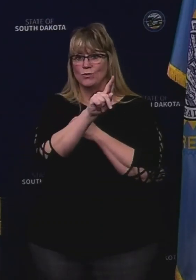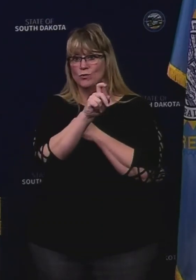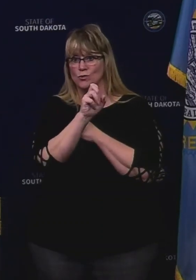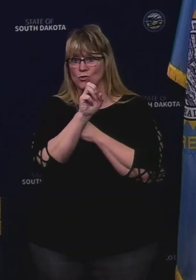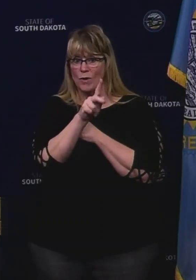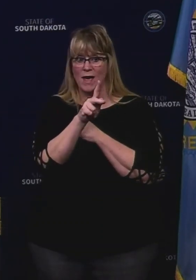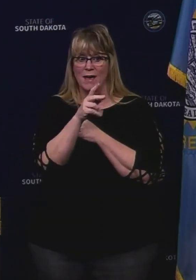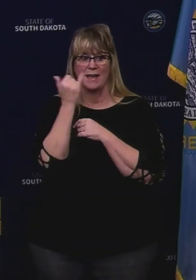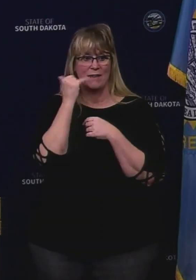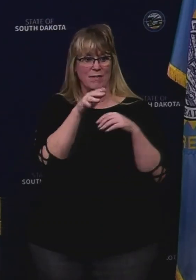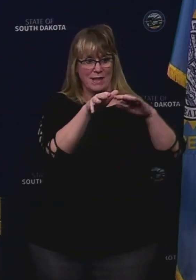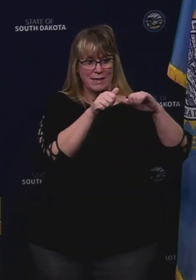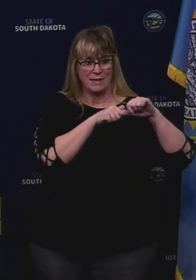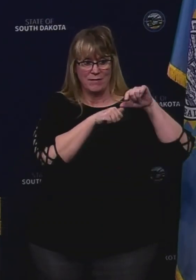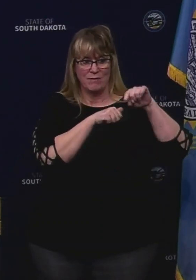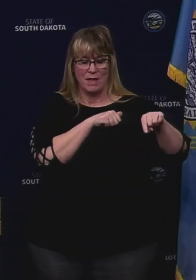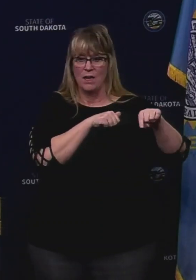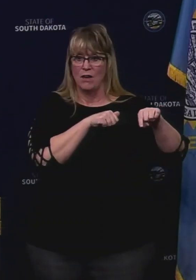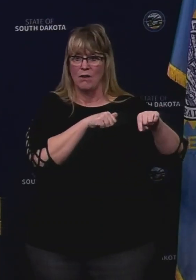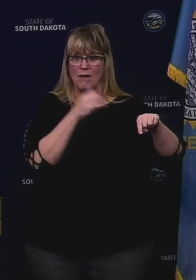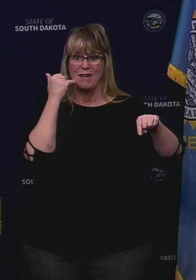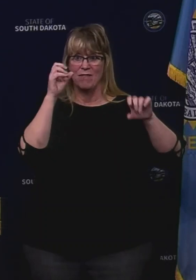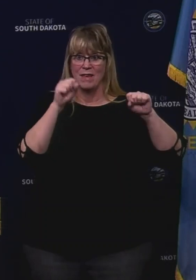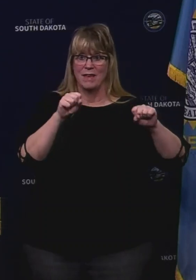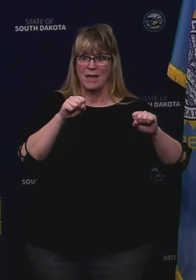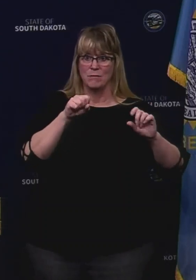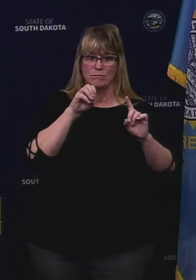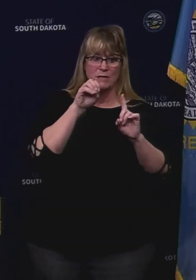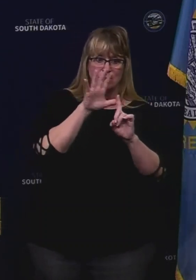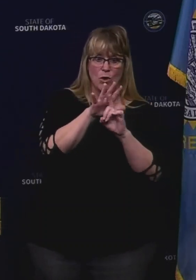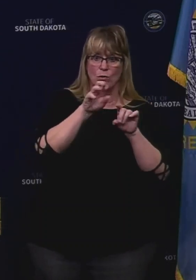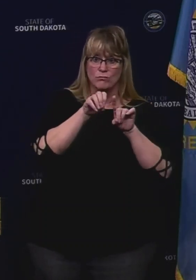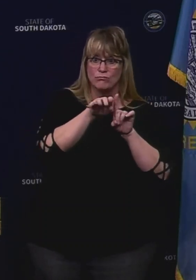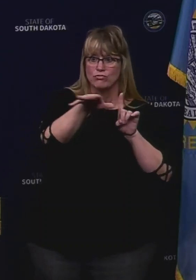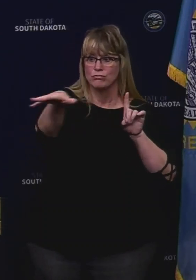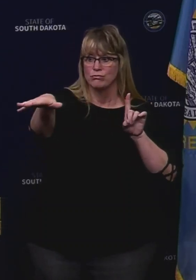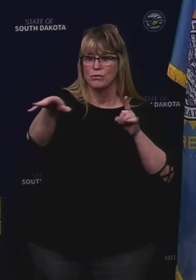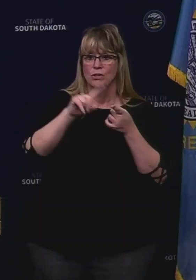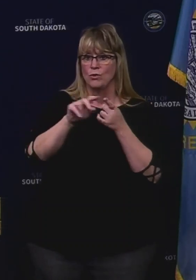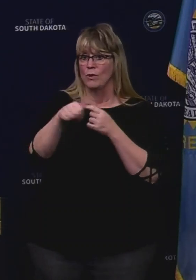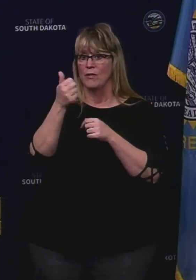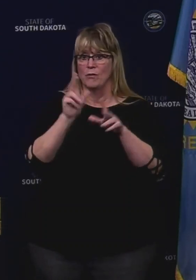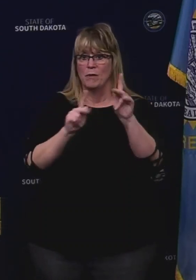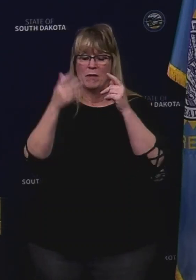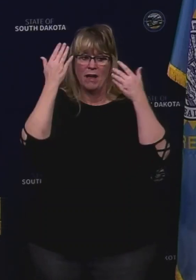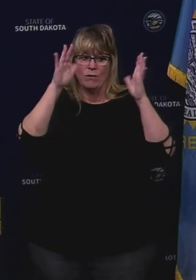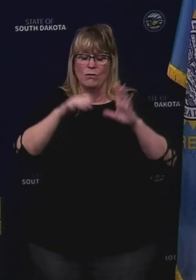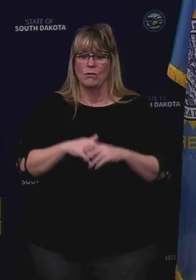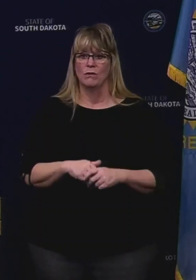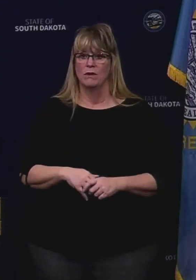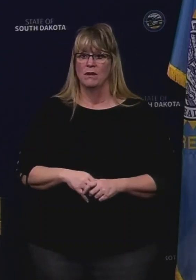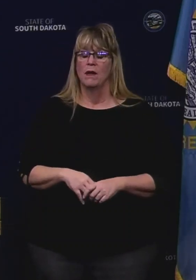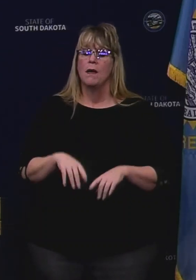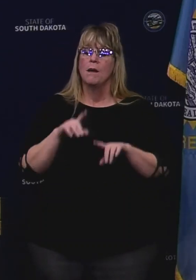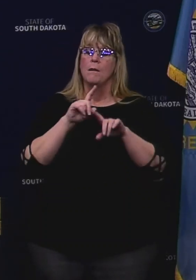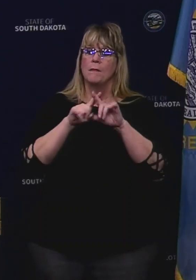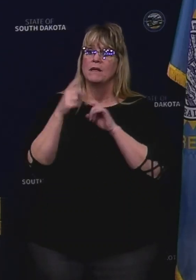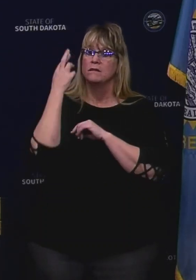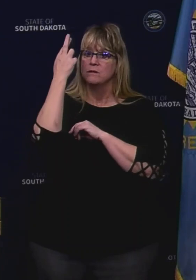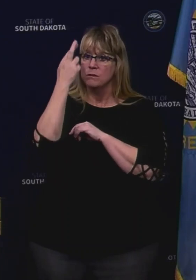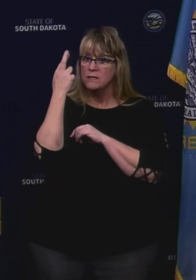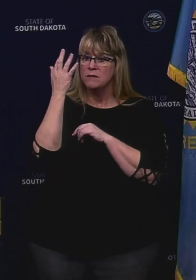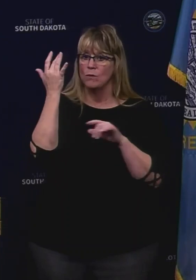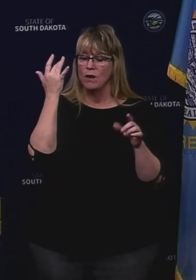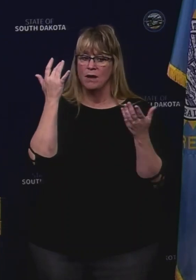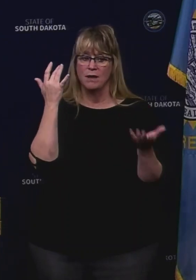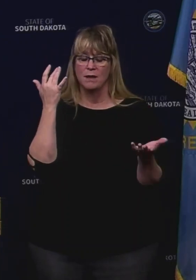when they leave there, if they could potentially be exposing the virus to other people. And the main reason behind that is